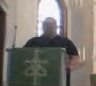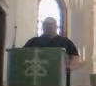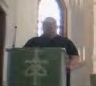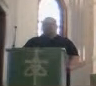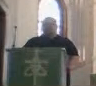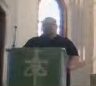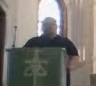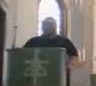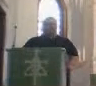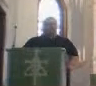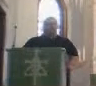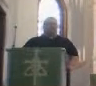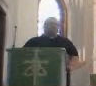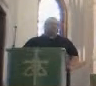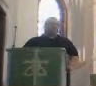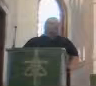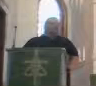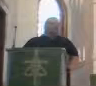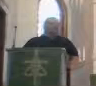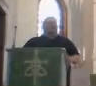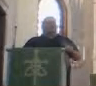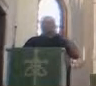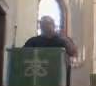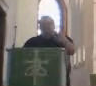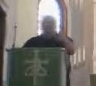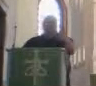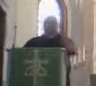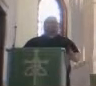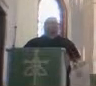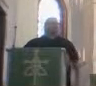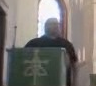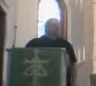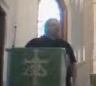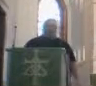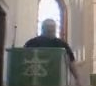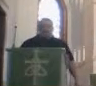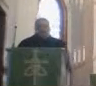God have it with both barrels. He didn't hold anything back. This is what's going on in my life right now.